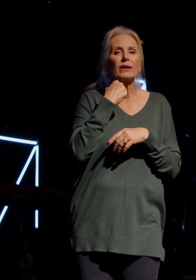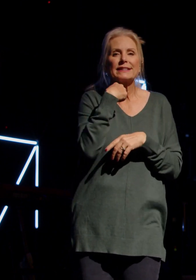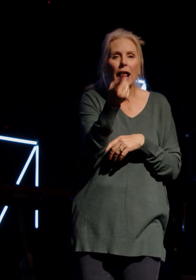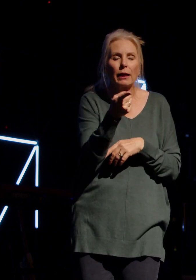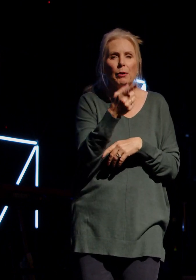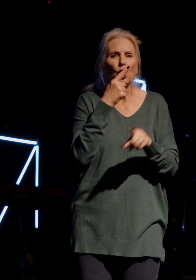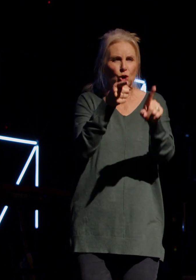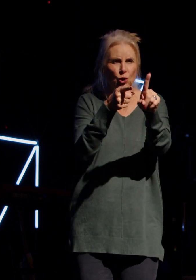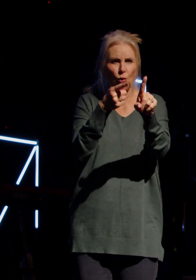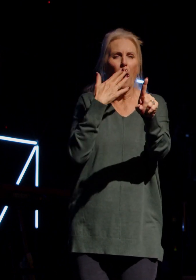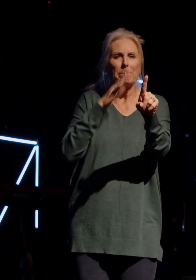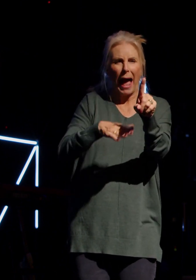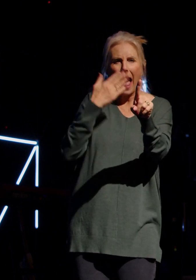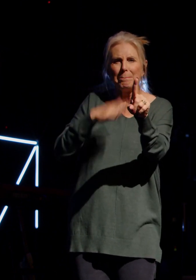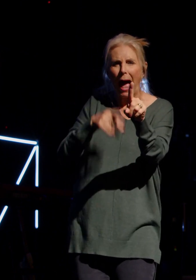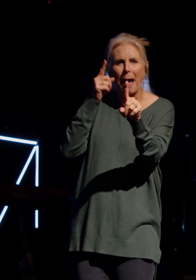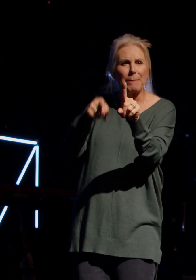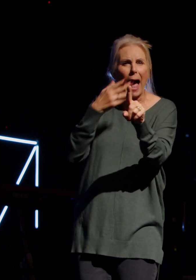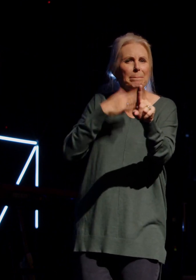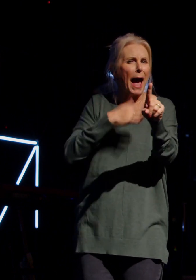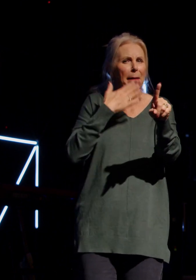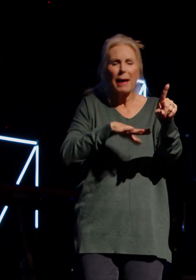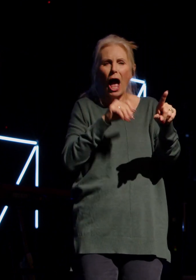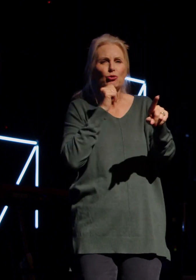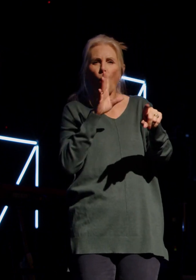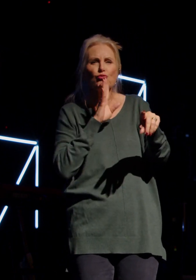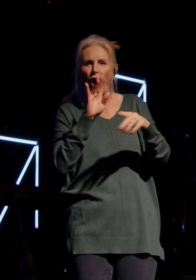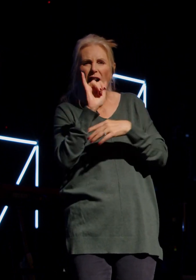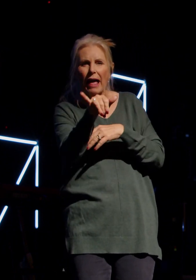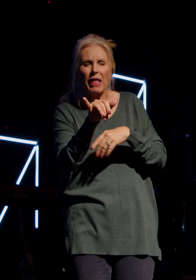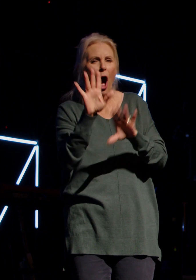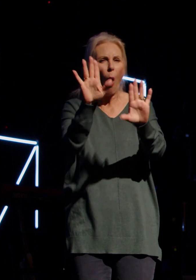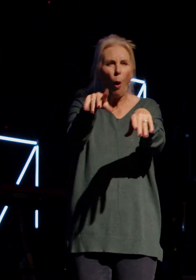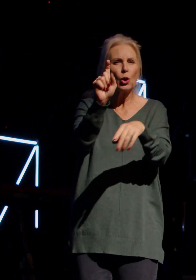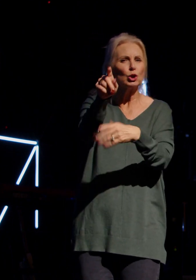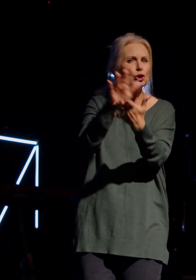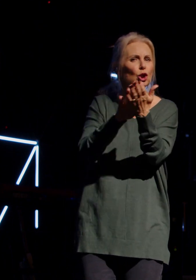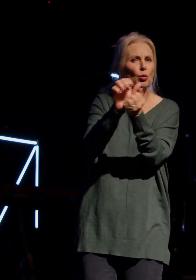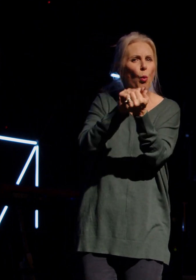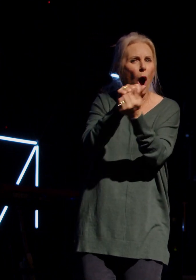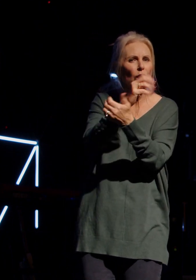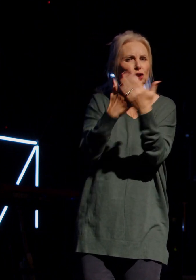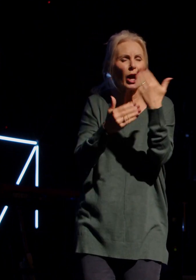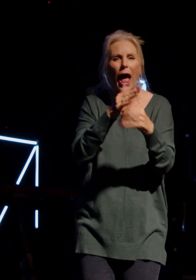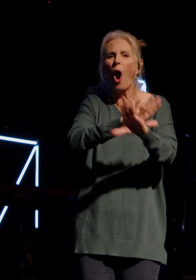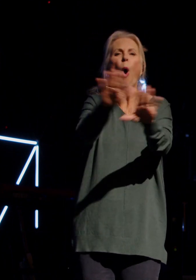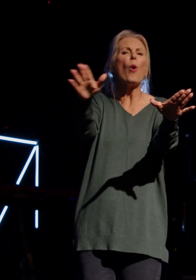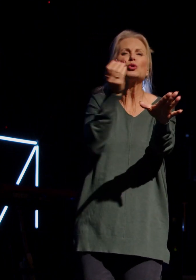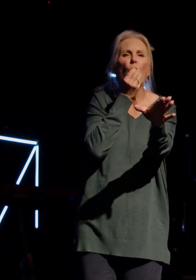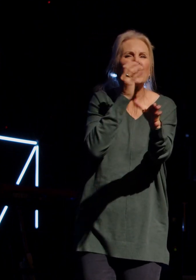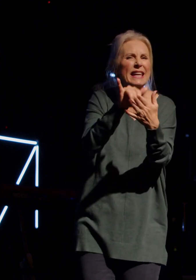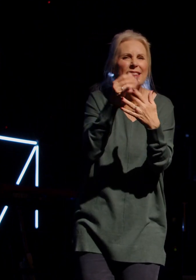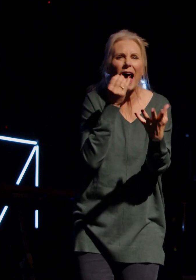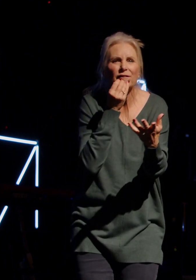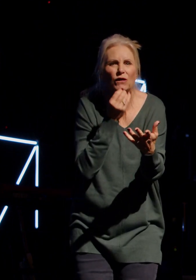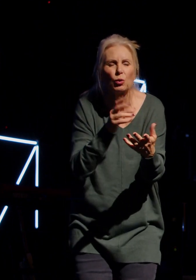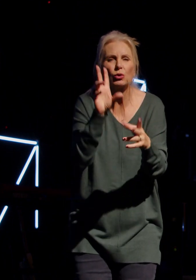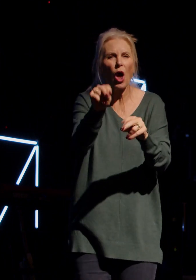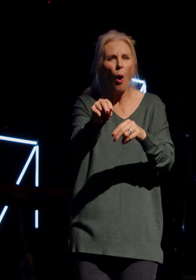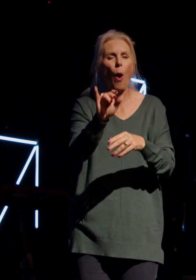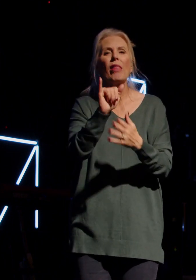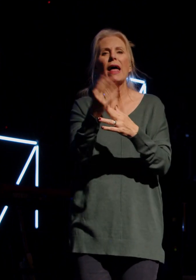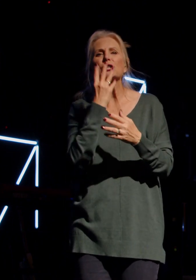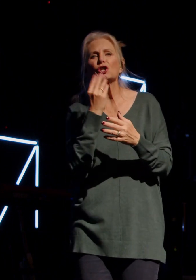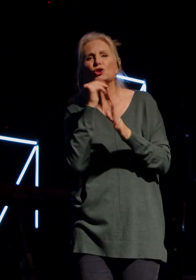that they were doing. Jesus didn't say, hey, don't talk like that. Hey, you should have washed your hands before you ate that. Hey, don't eat that food right there. That's a Jewish